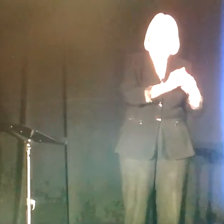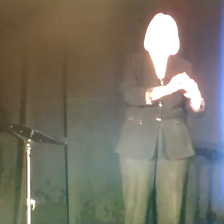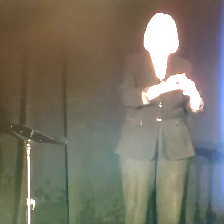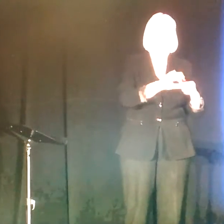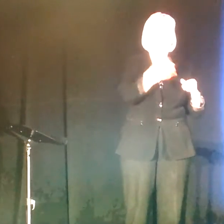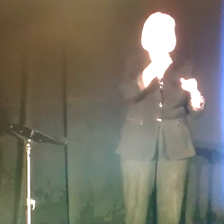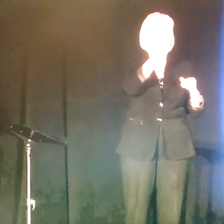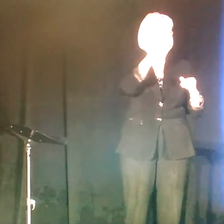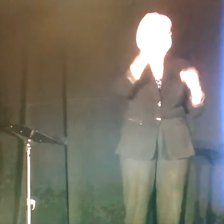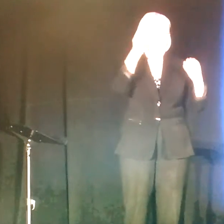they connect?